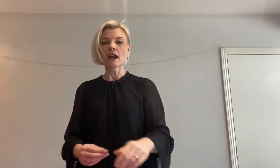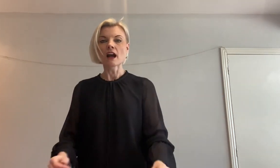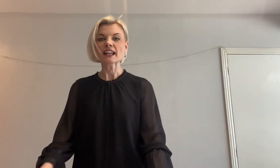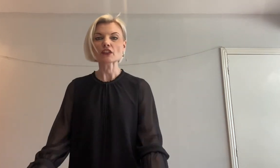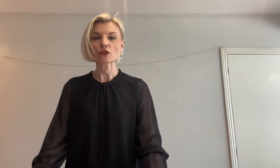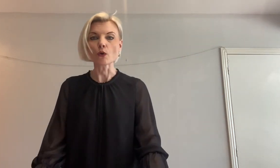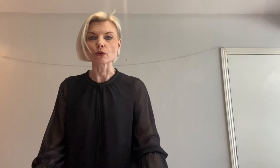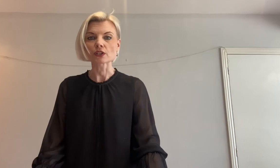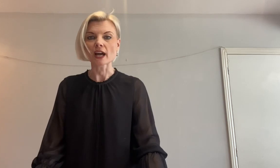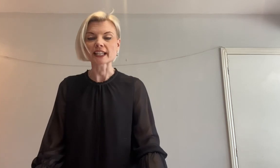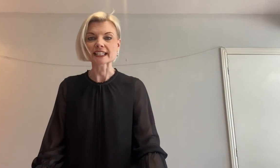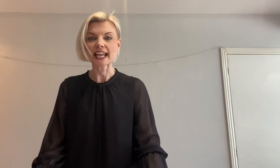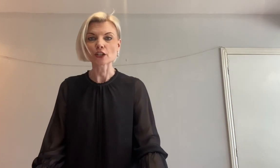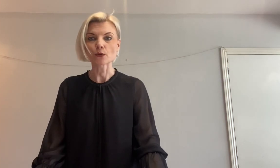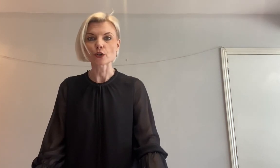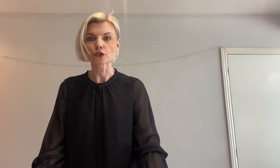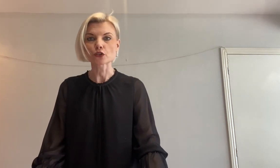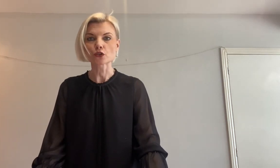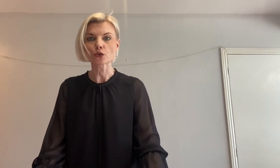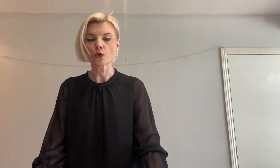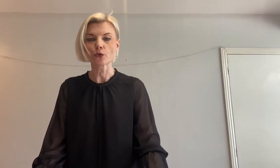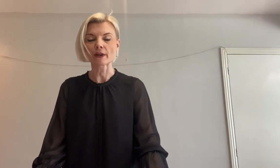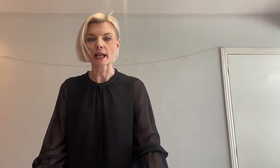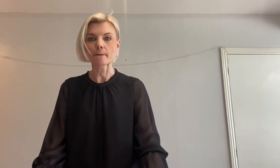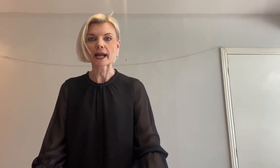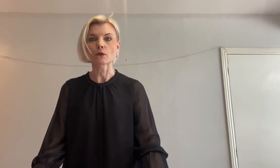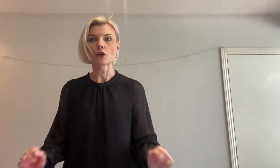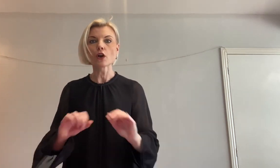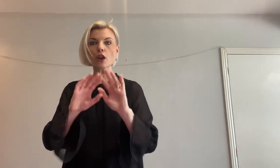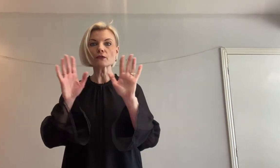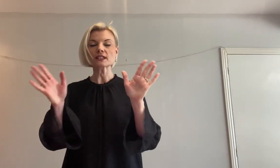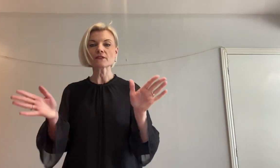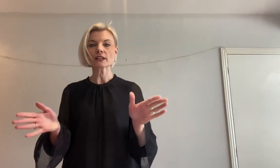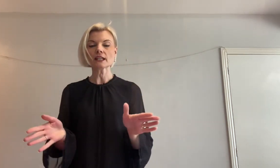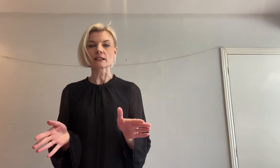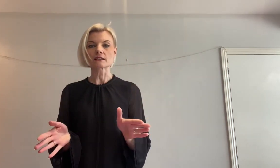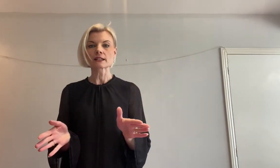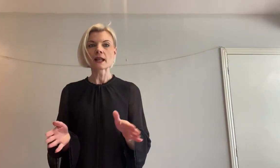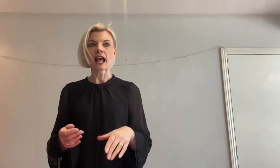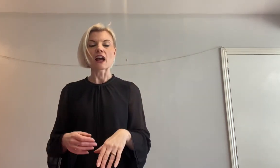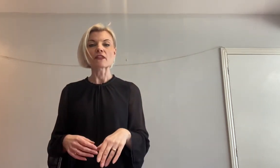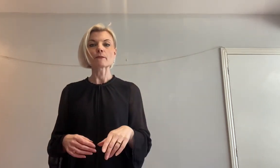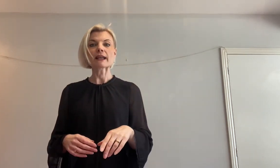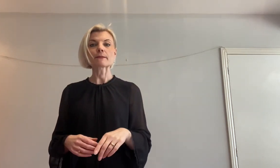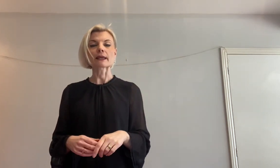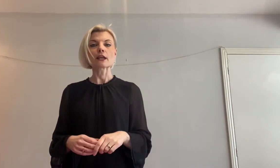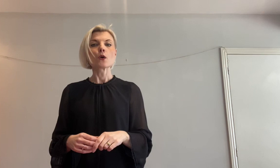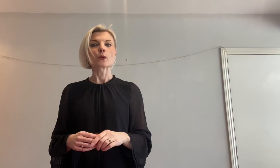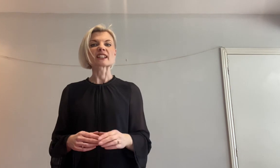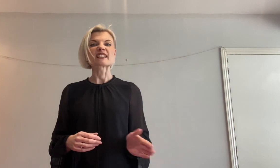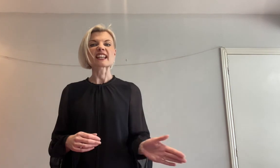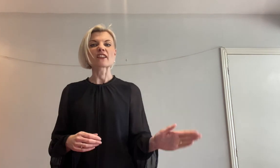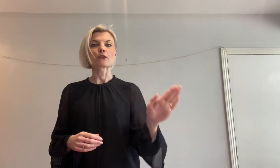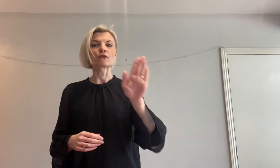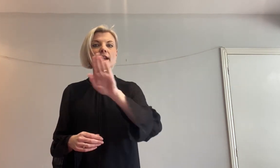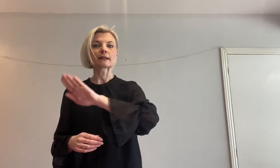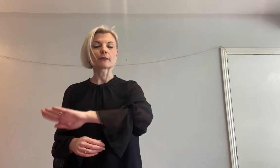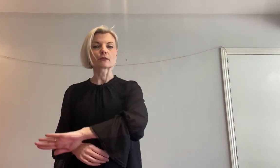I thought I could tell you a story about lots of different colours, and then maybe we could sing the rainbow